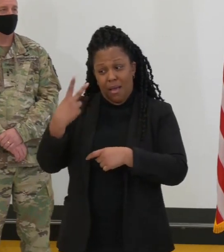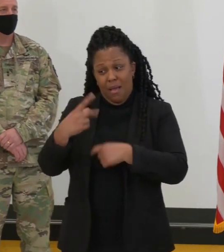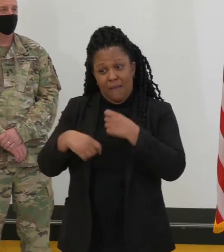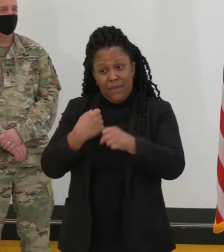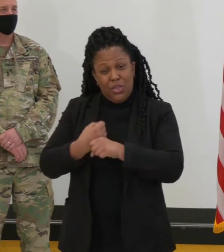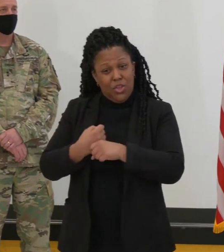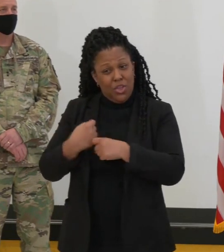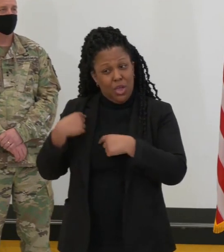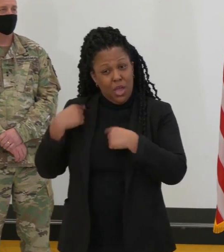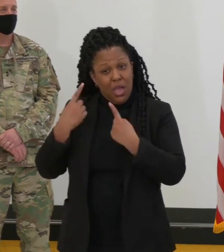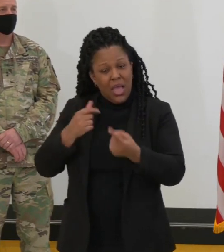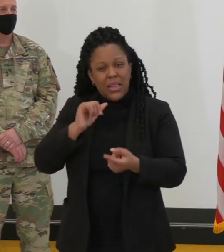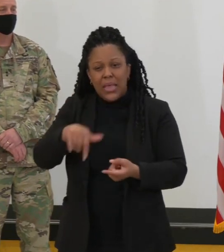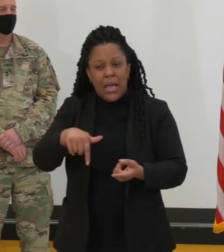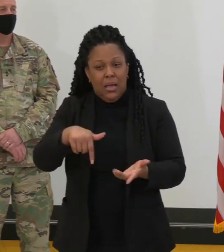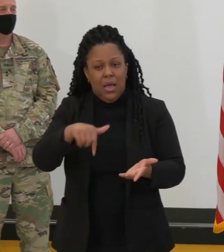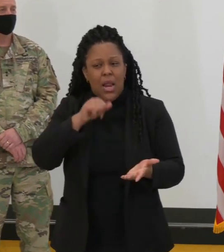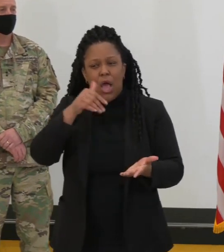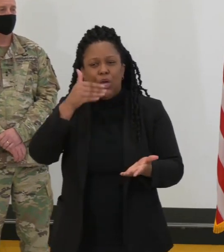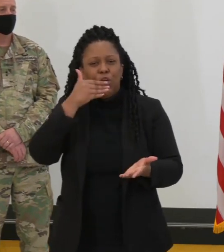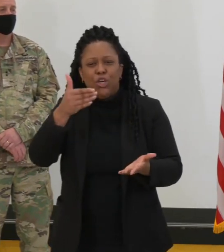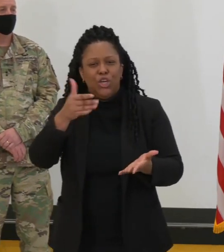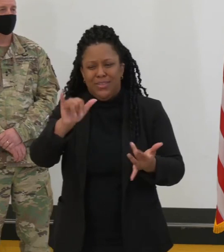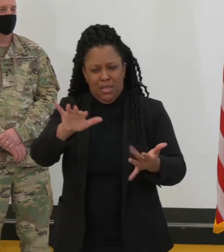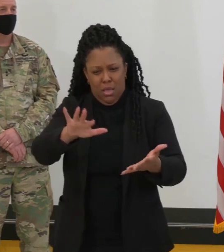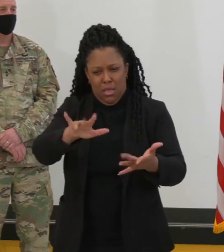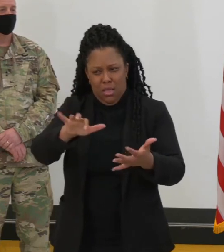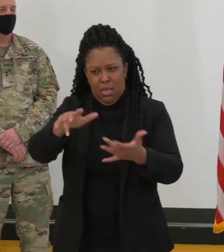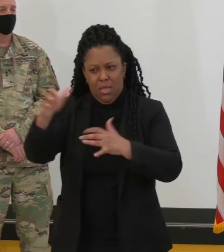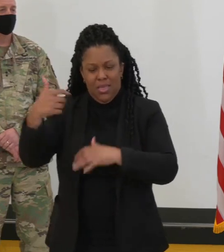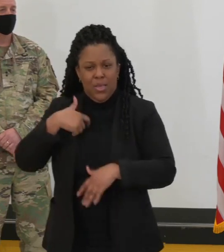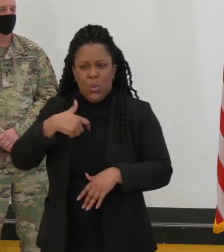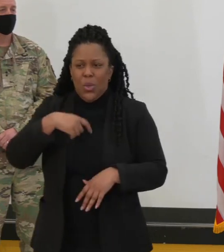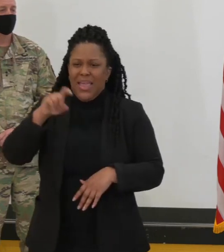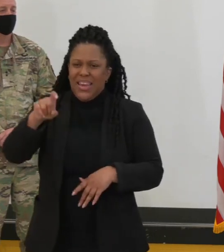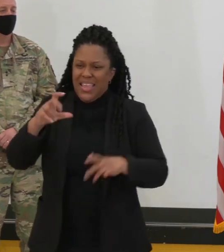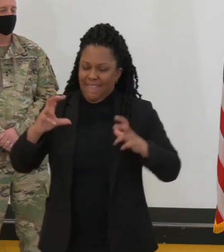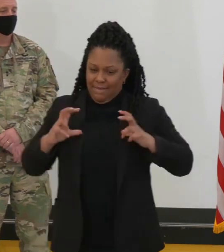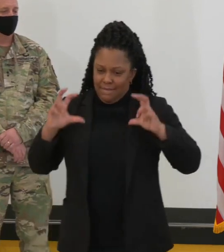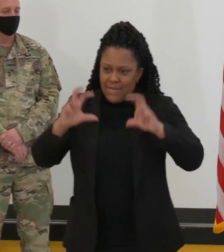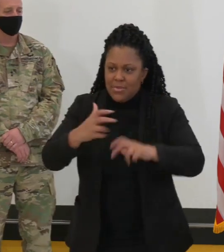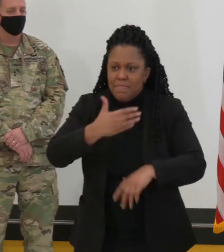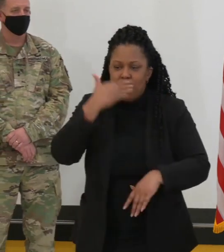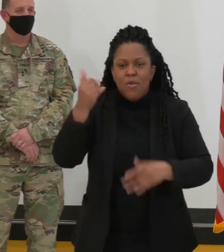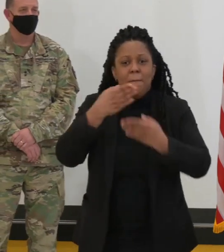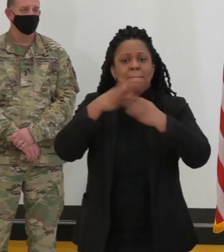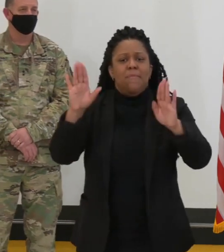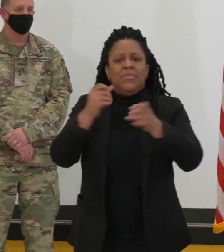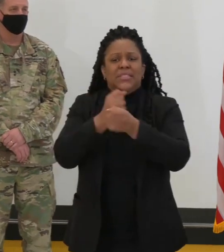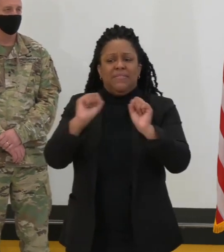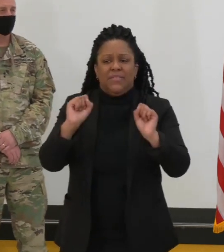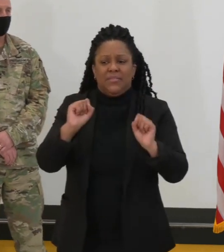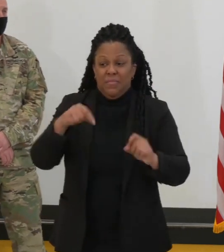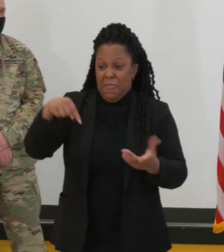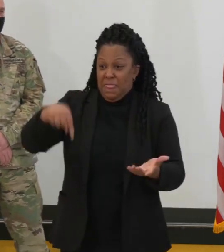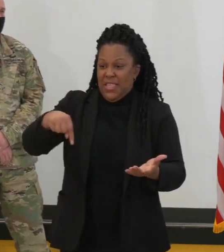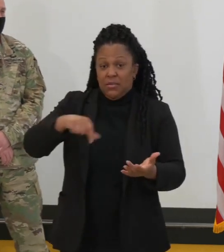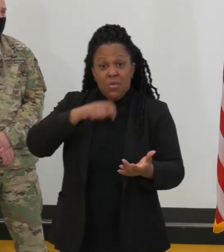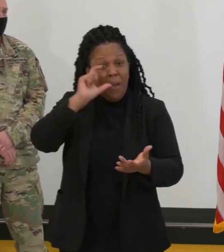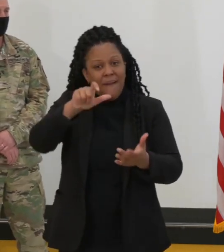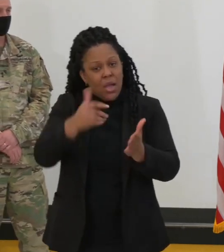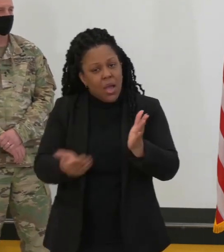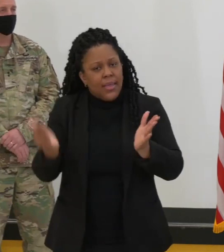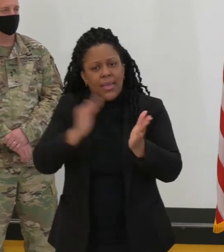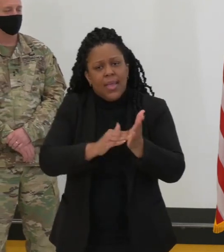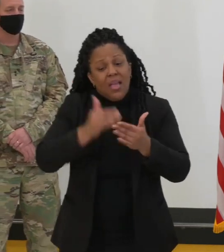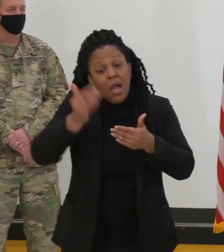here, work with my partners to make it better. We need to invest in better public safety so we're never here again. This is it's a